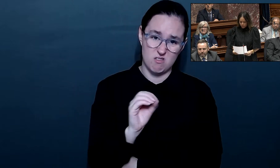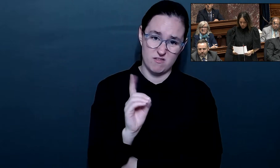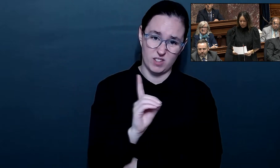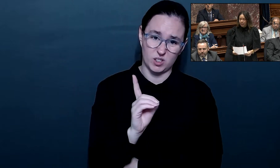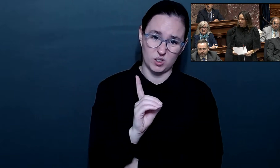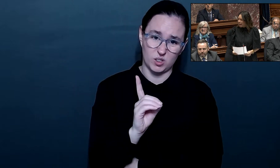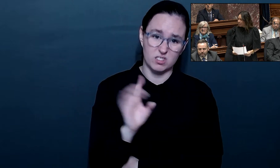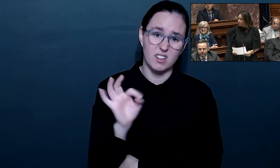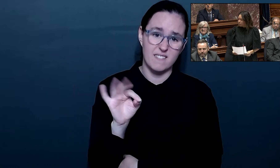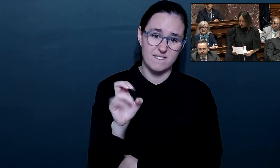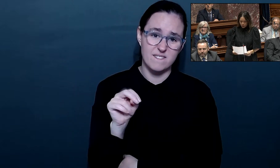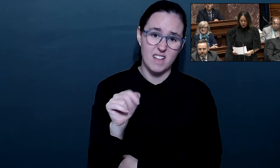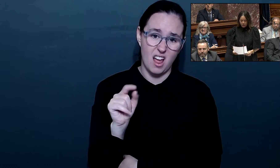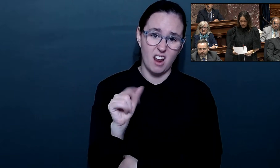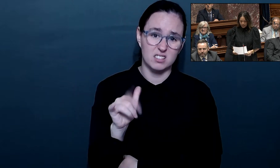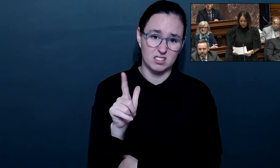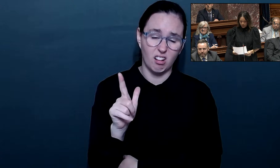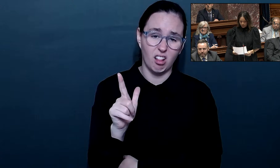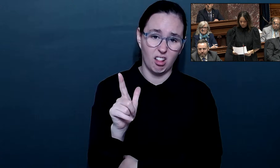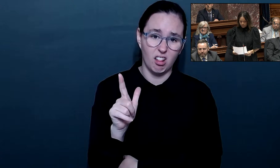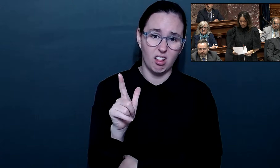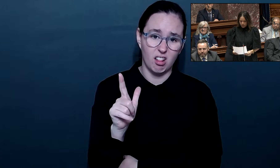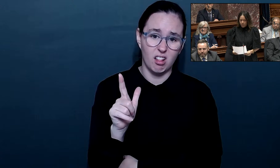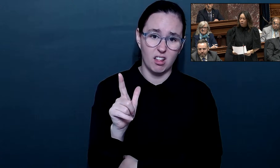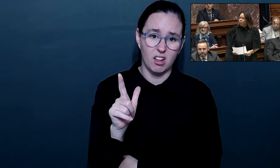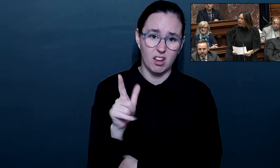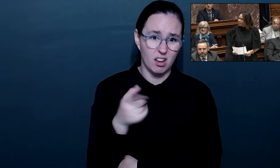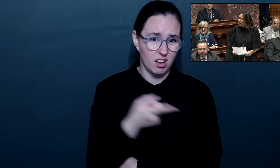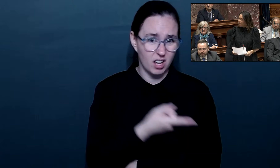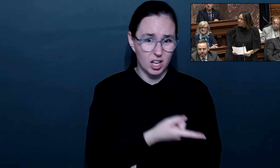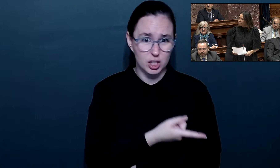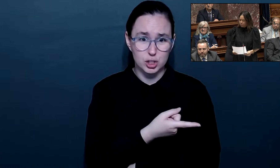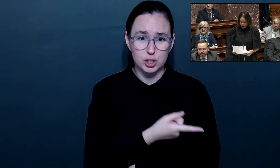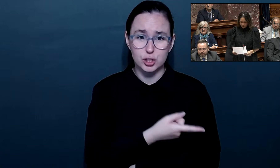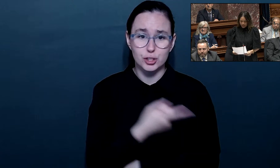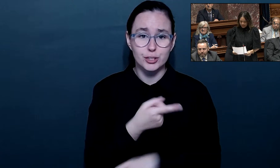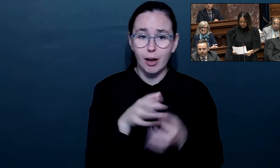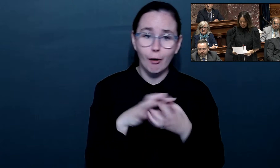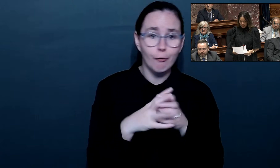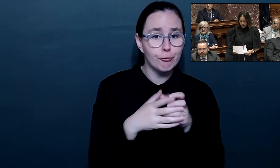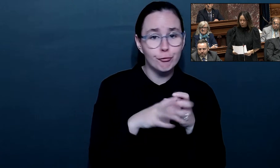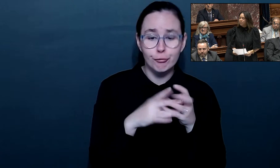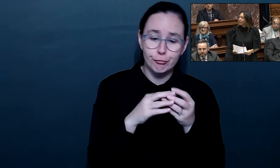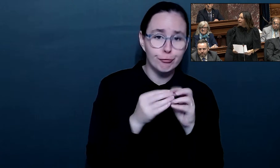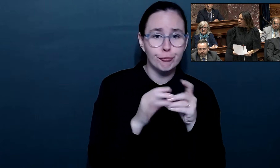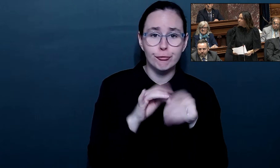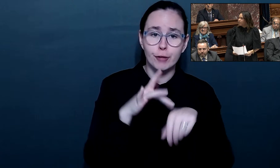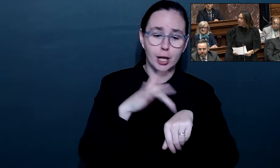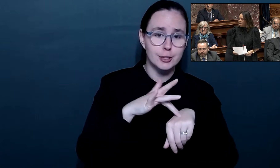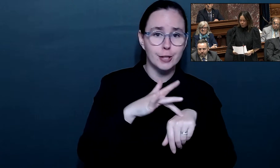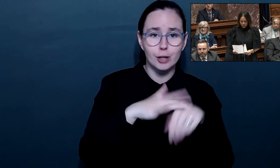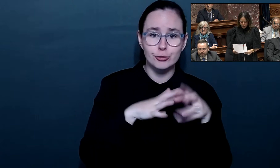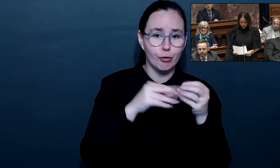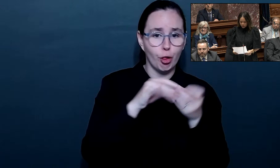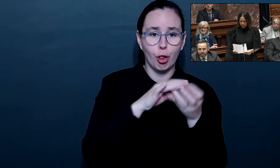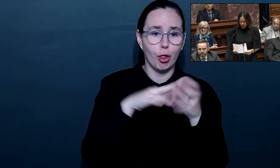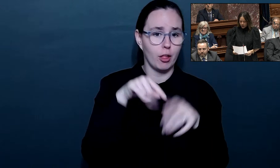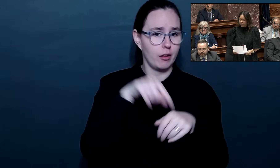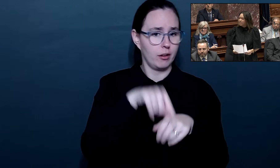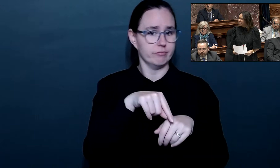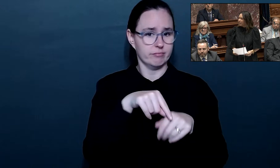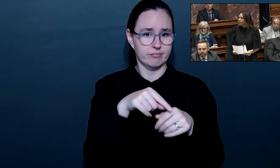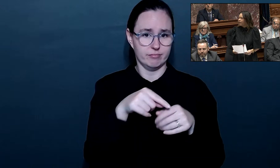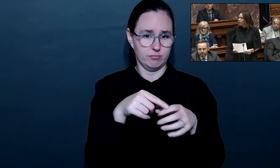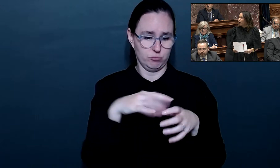she reportedly handled a jar of fentanyl. What kind of province have we become when children